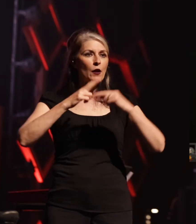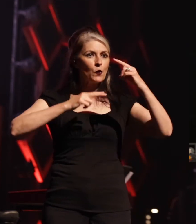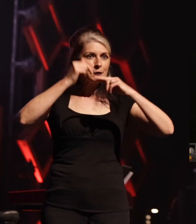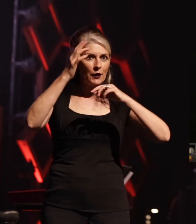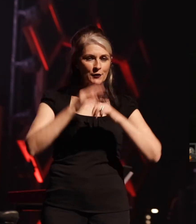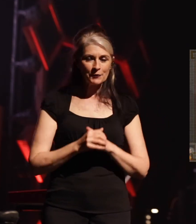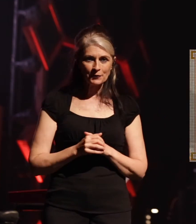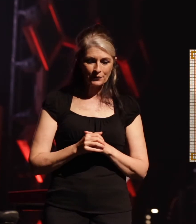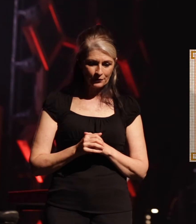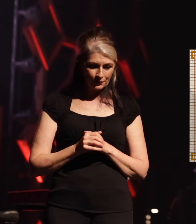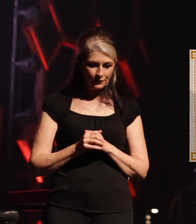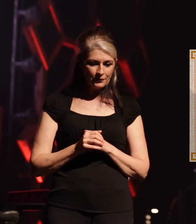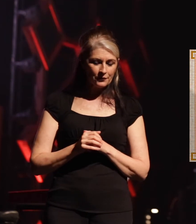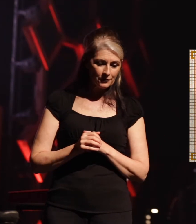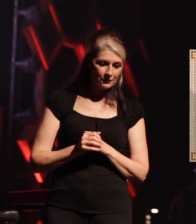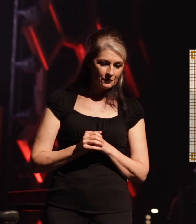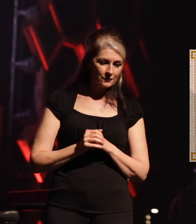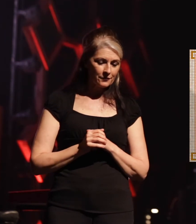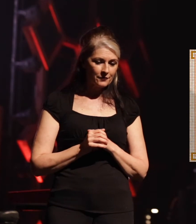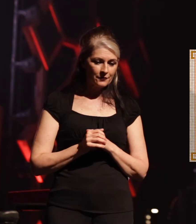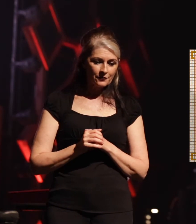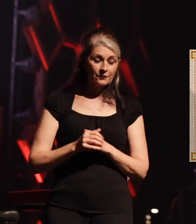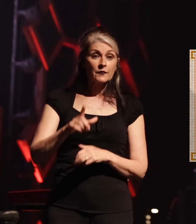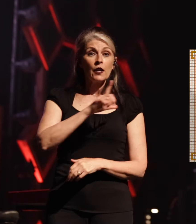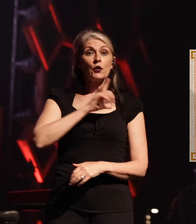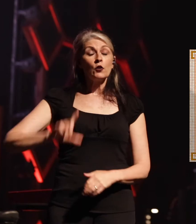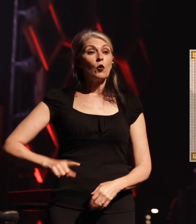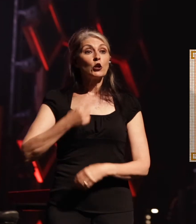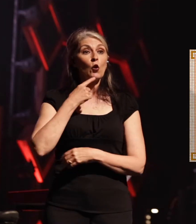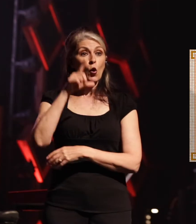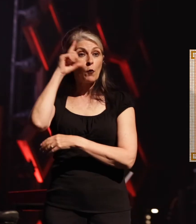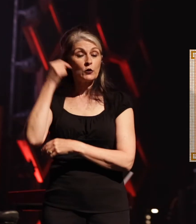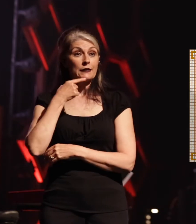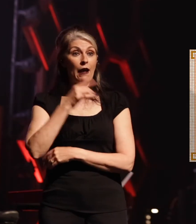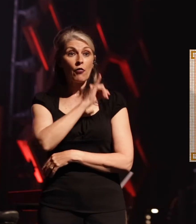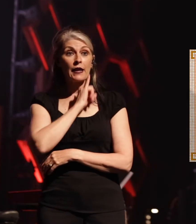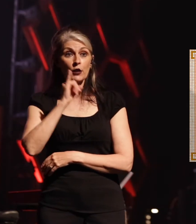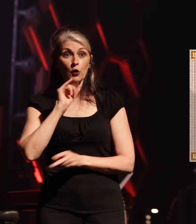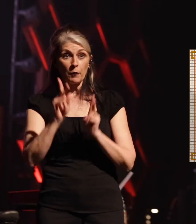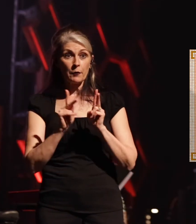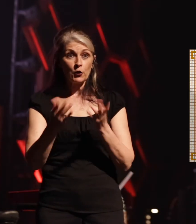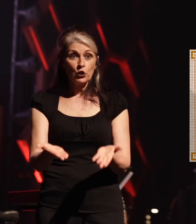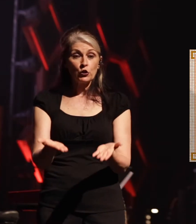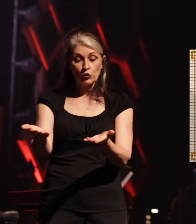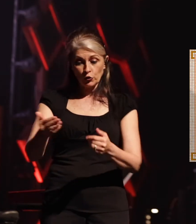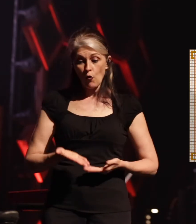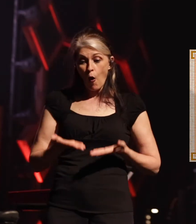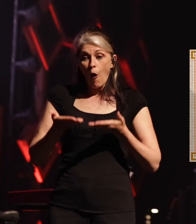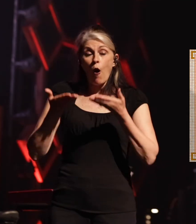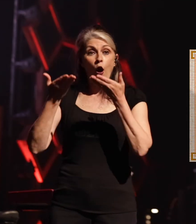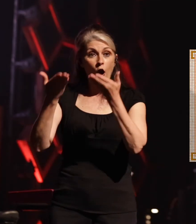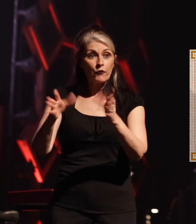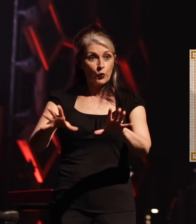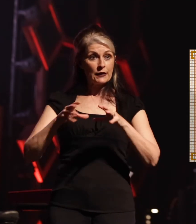25, 1 through 9. The Lord said to Moses, tell the Israelites to bring me an offering. You are to receive the offering